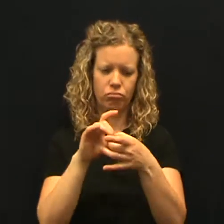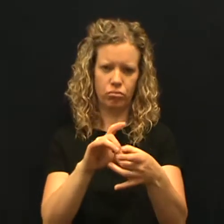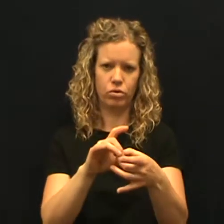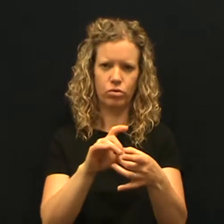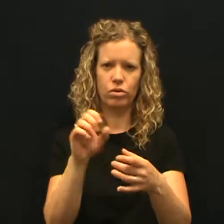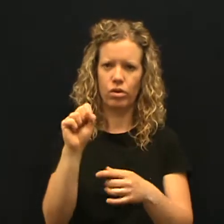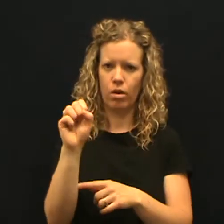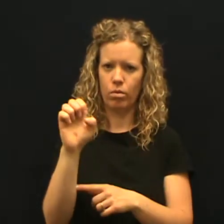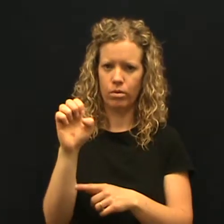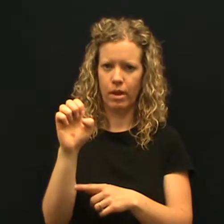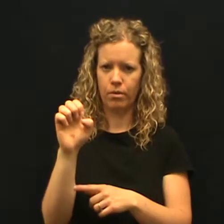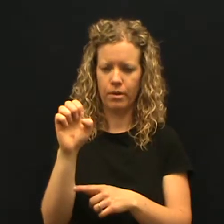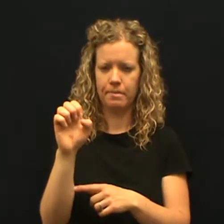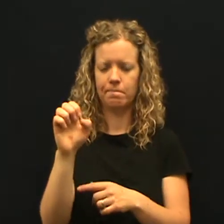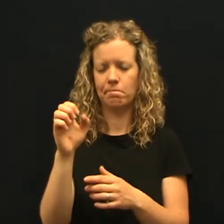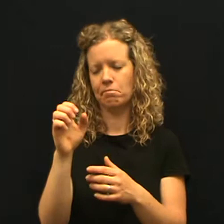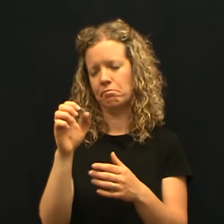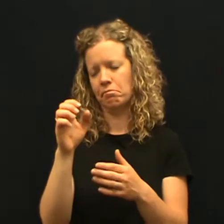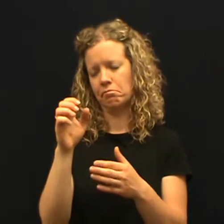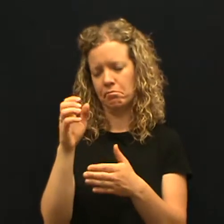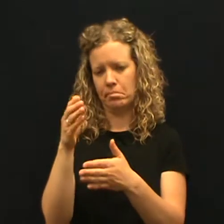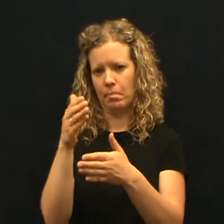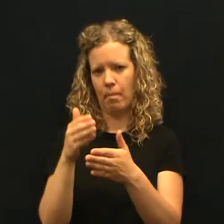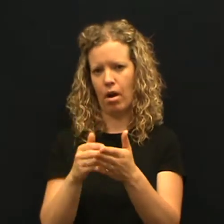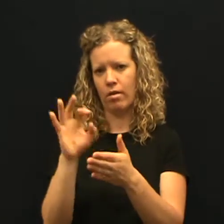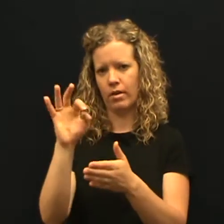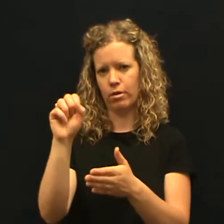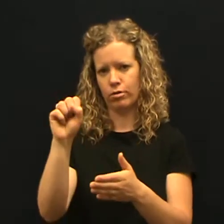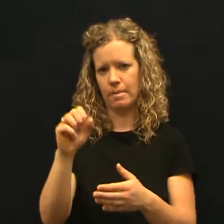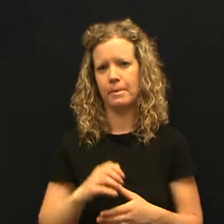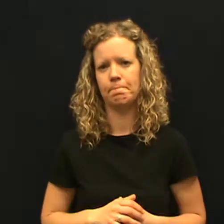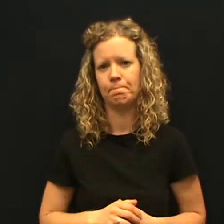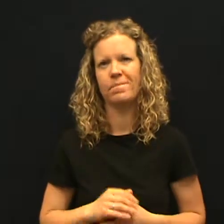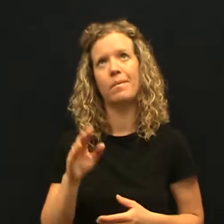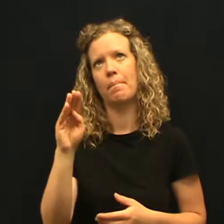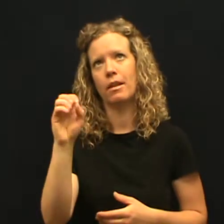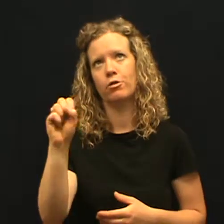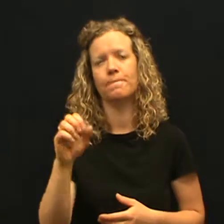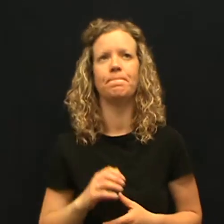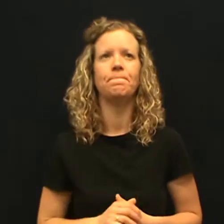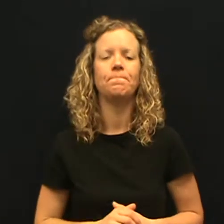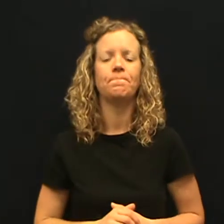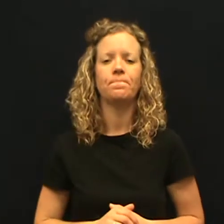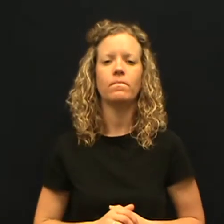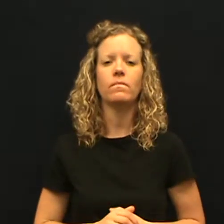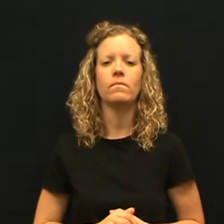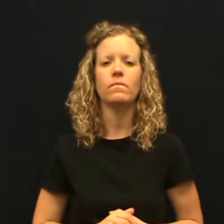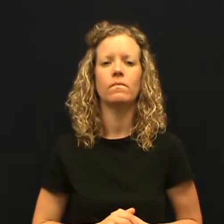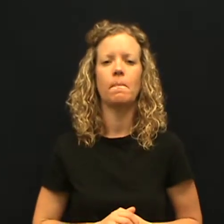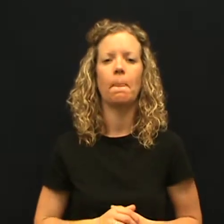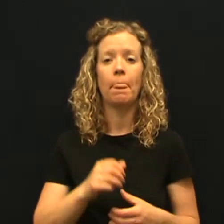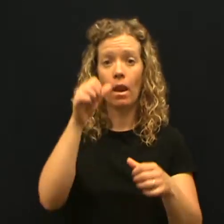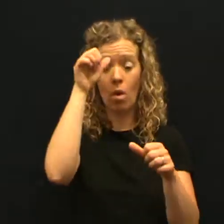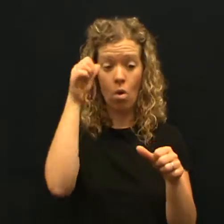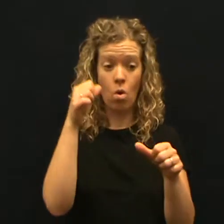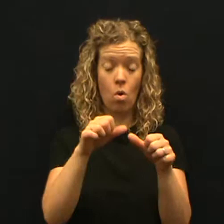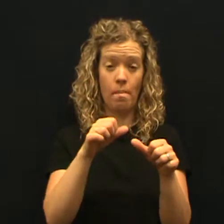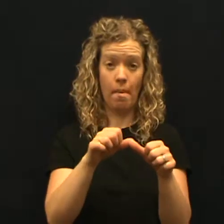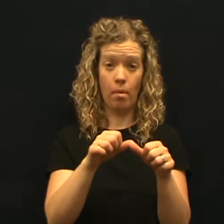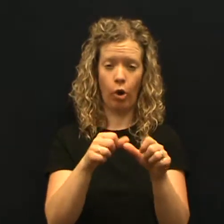stockholders' equity section of a financial statements, of a balance sheet. Now remember, being able to